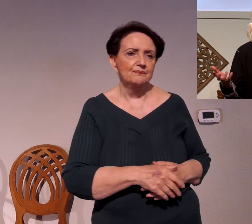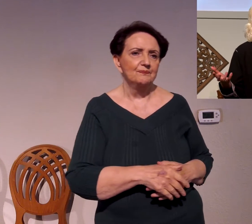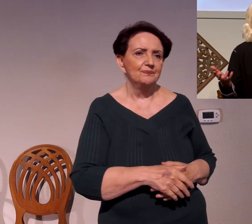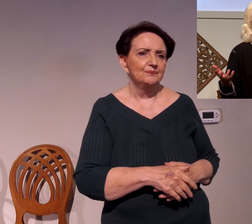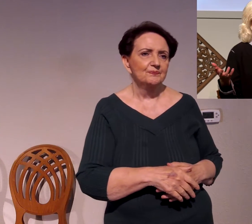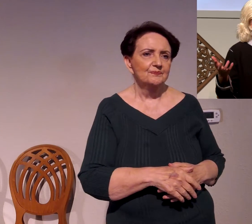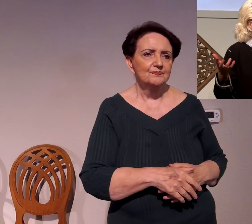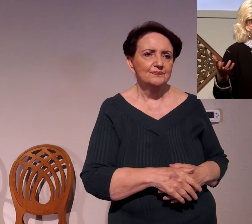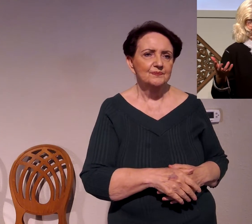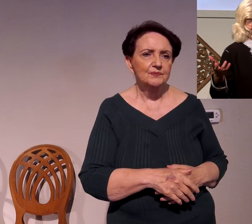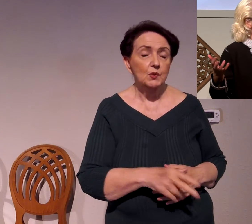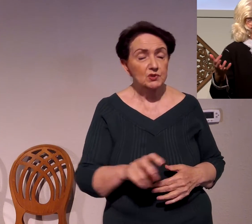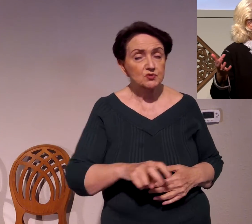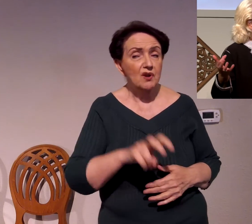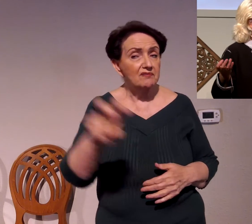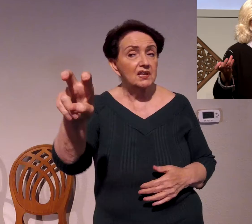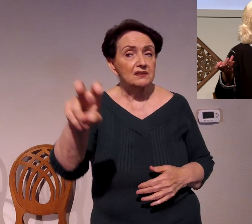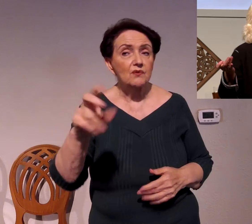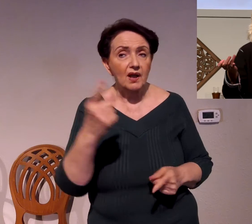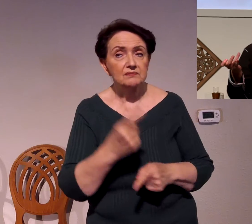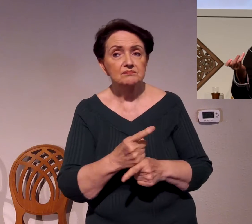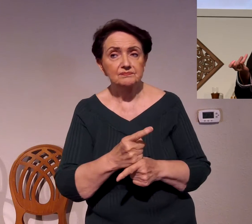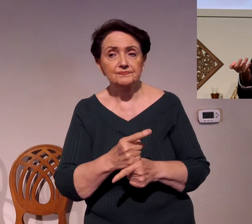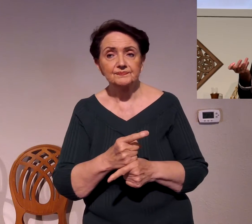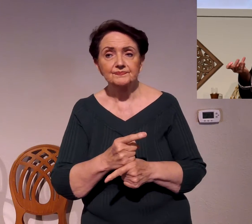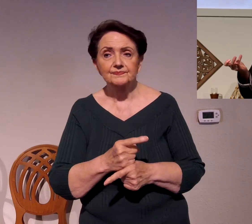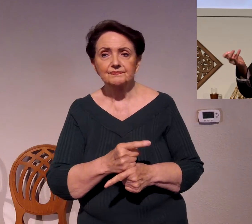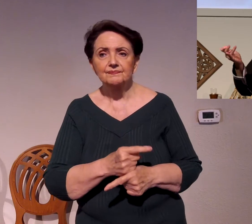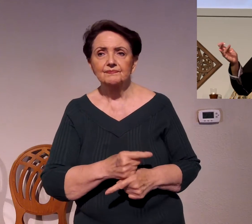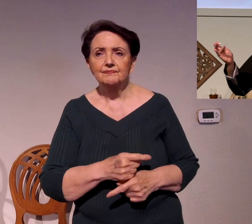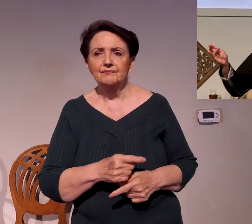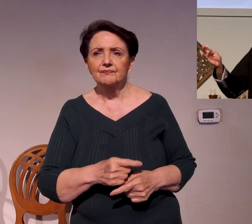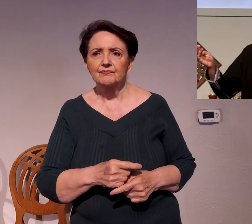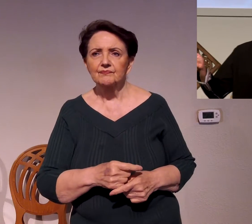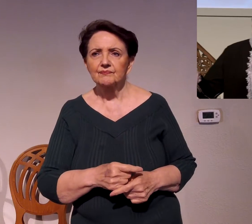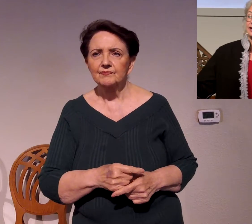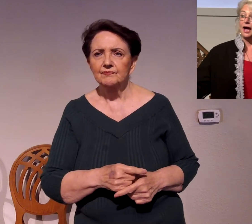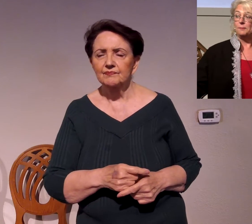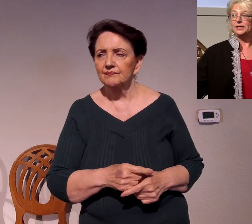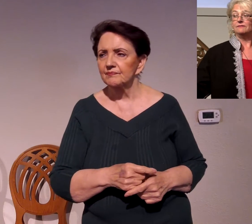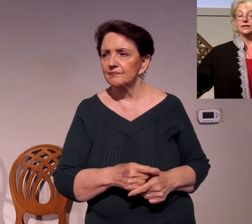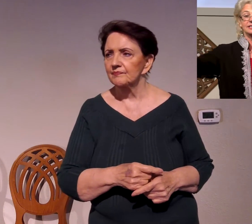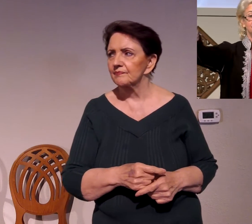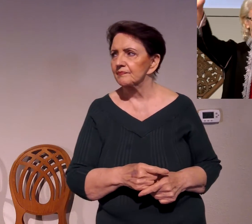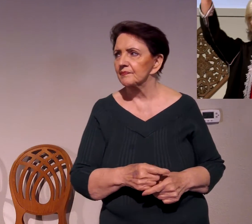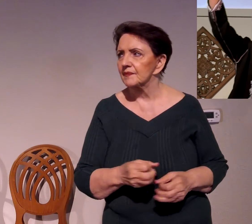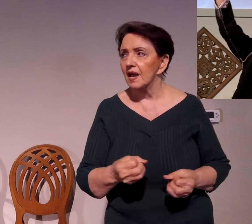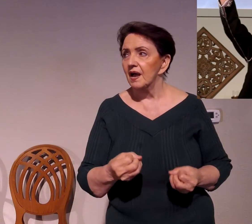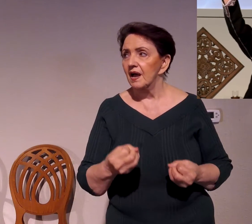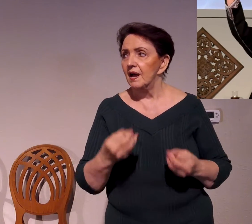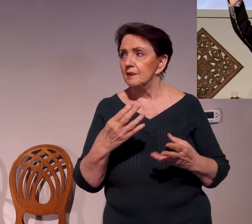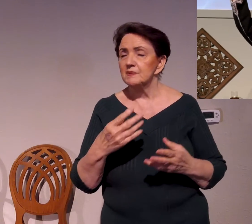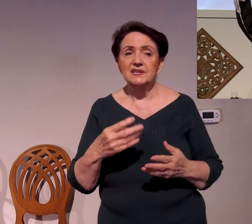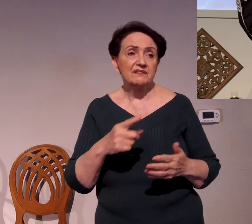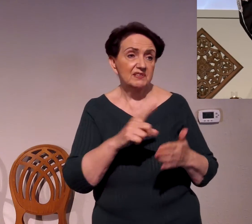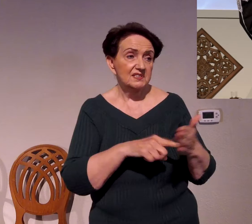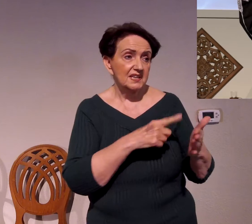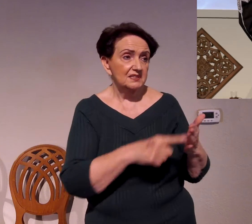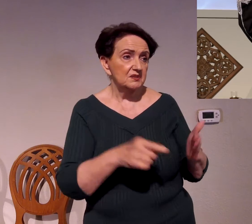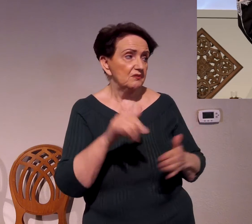Right? Because we're traveling. We're our traveling metaphor. We're going to either, and how many of us have had a canceled